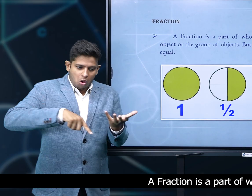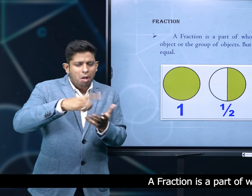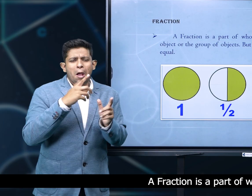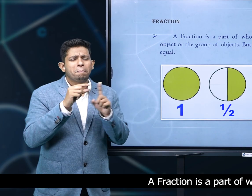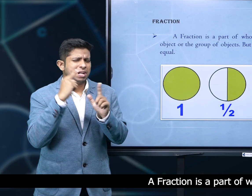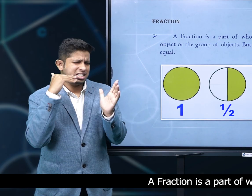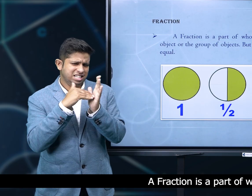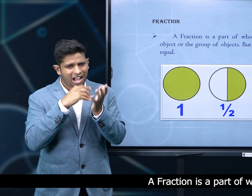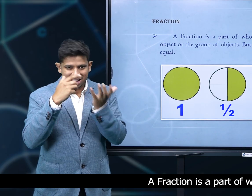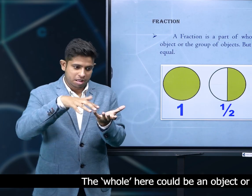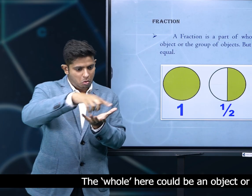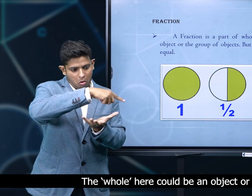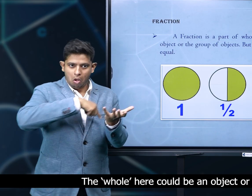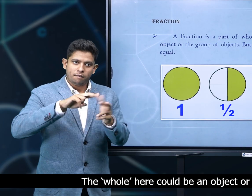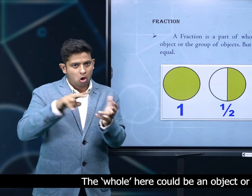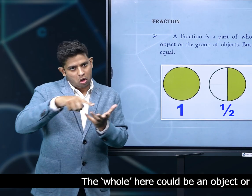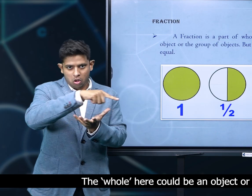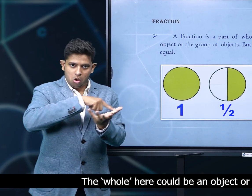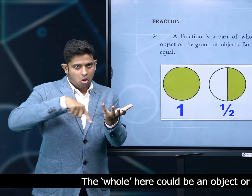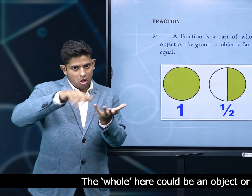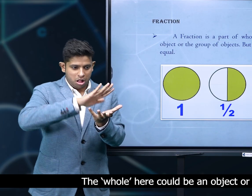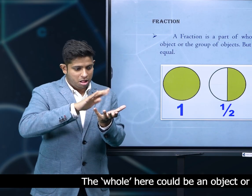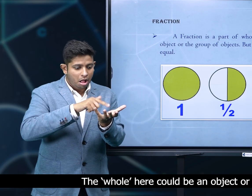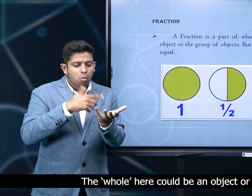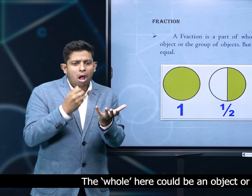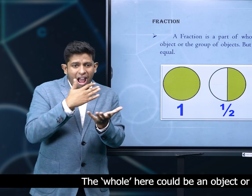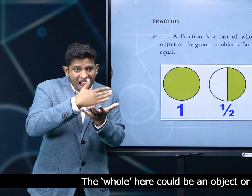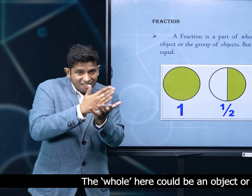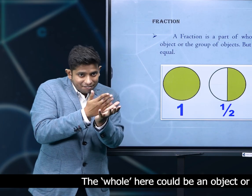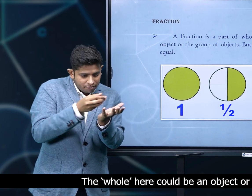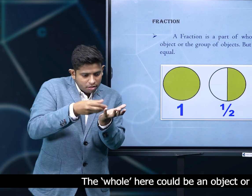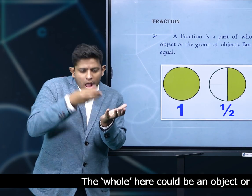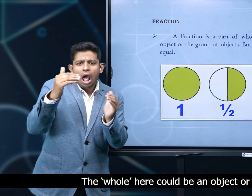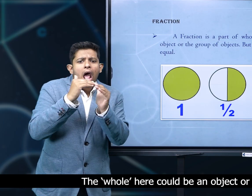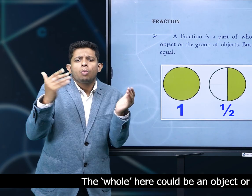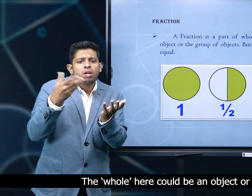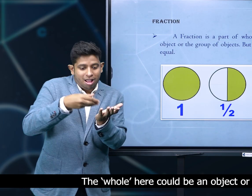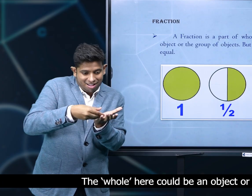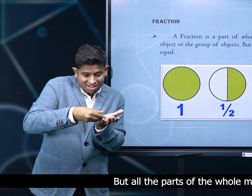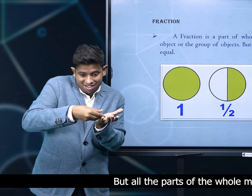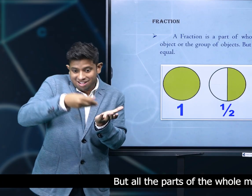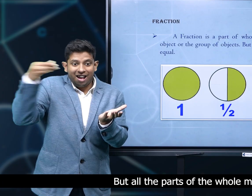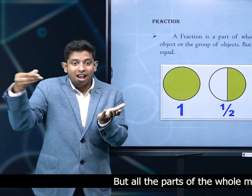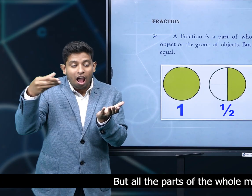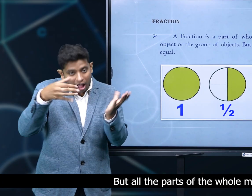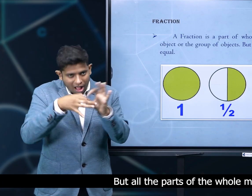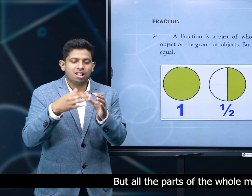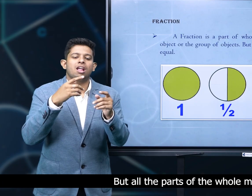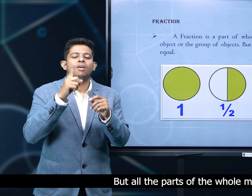whole. The whole here could be an object or the group of objects, but all the parts of the whole must